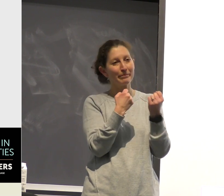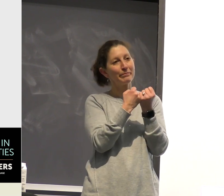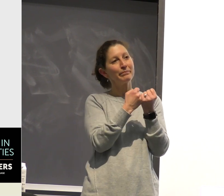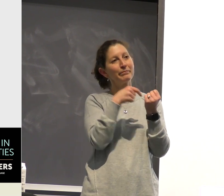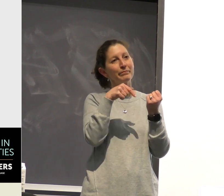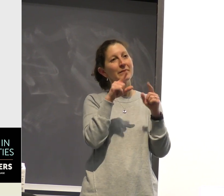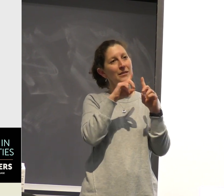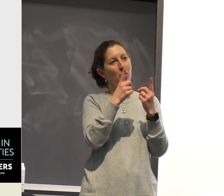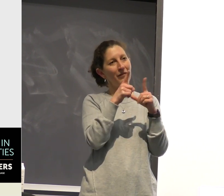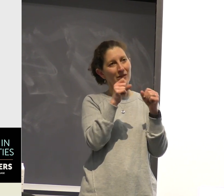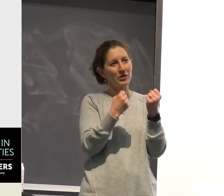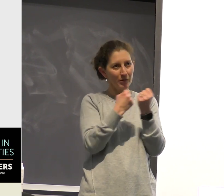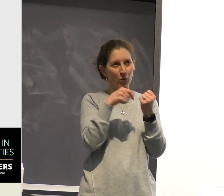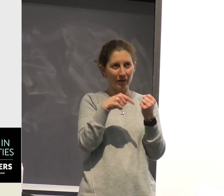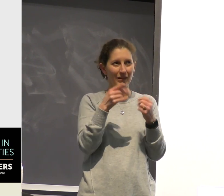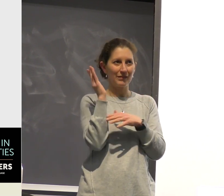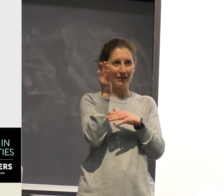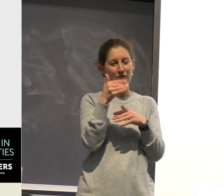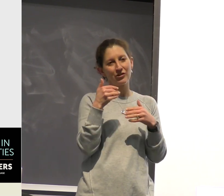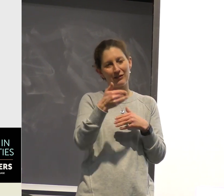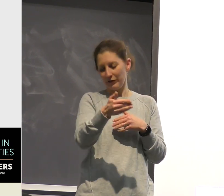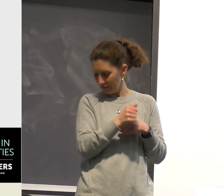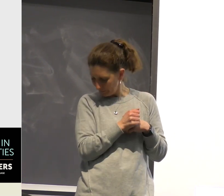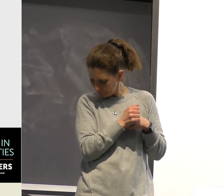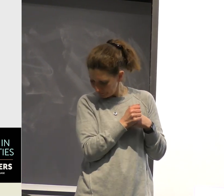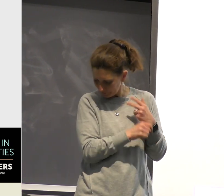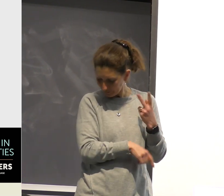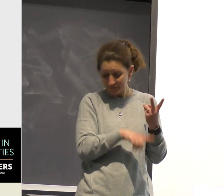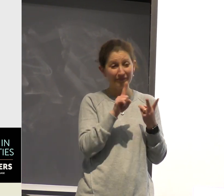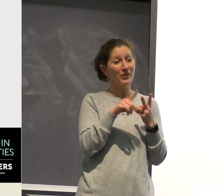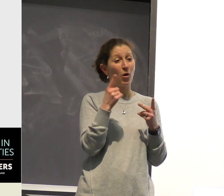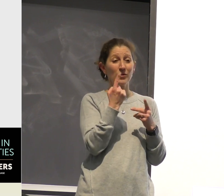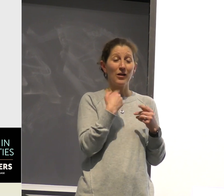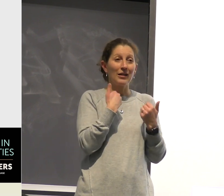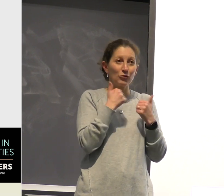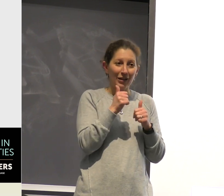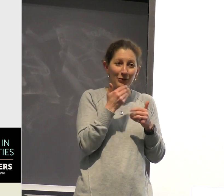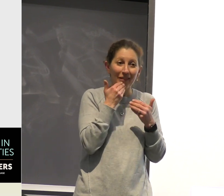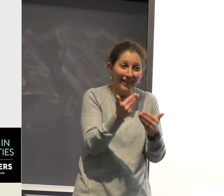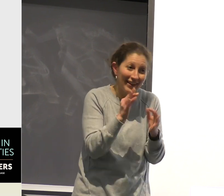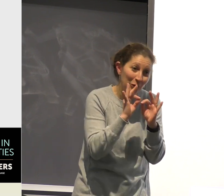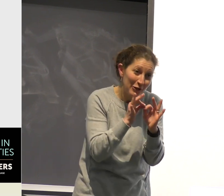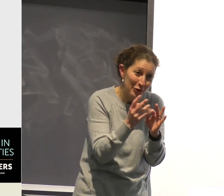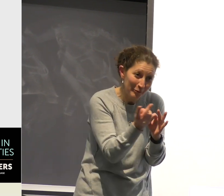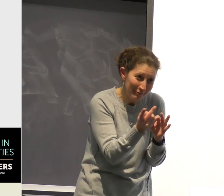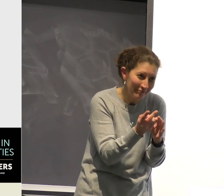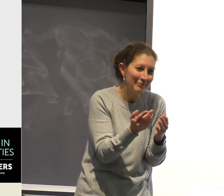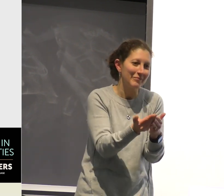ASL program in the Department of Linguistics for the support to make this presentation possible, and try to thank the interpreters.